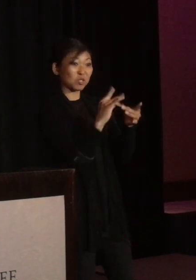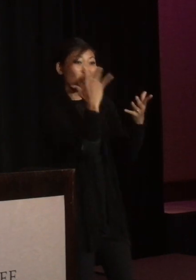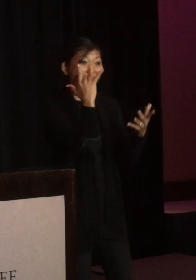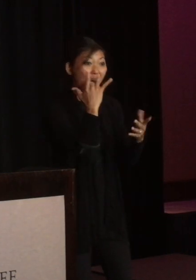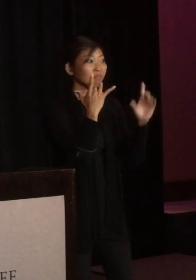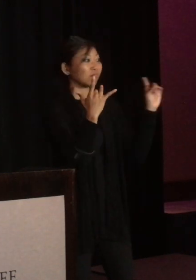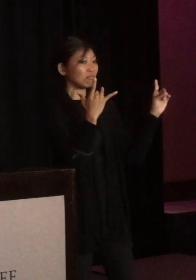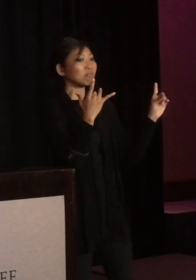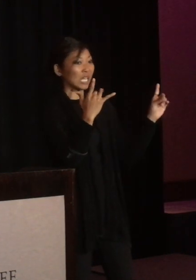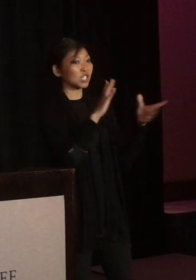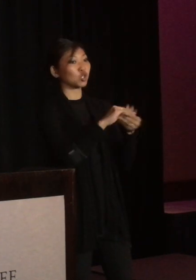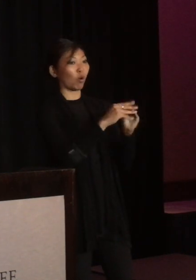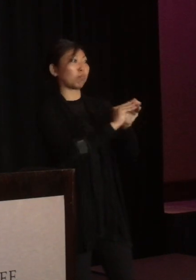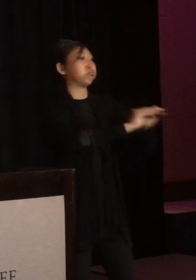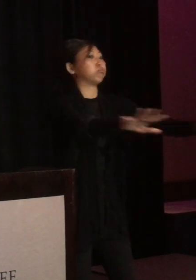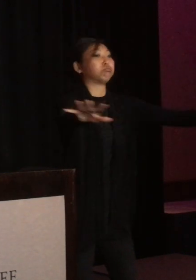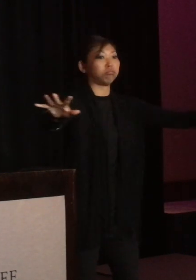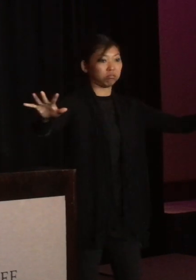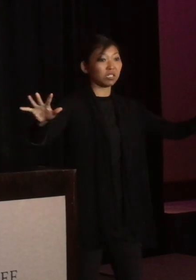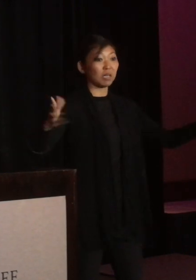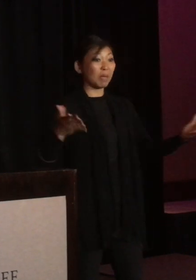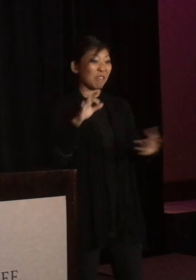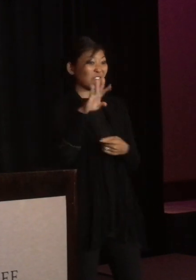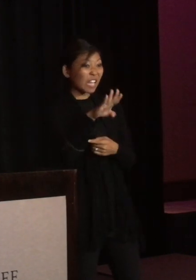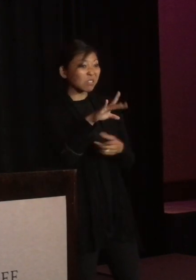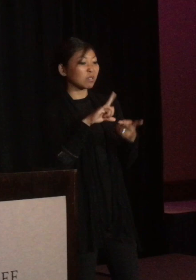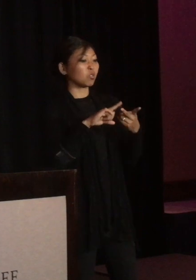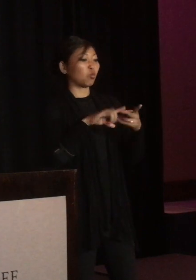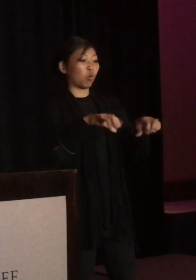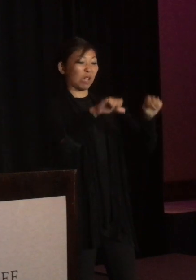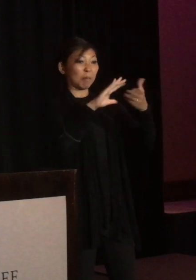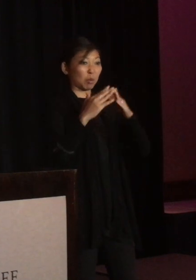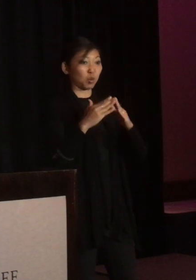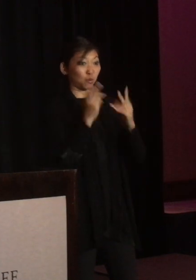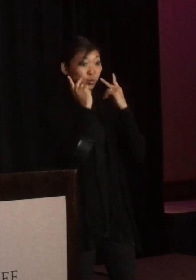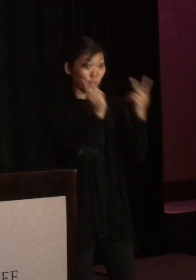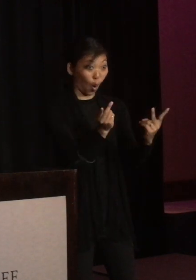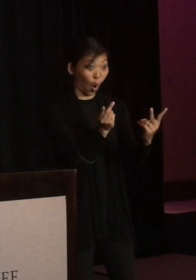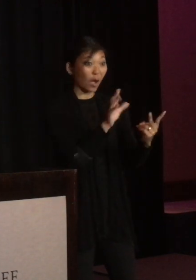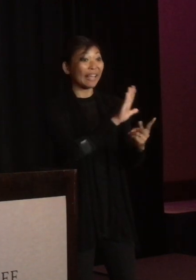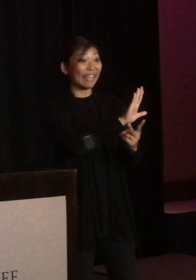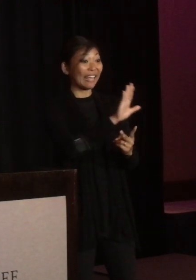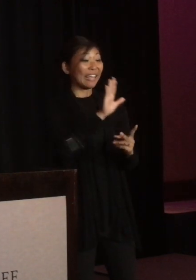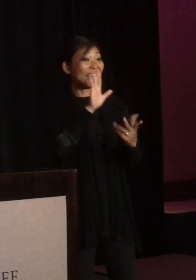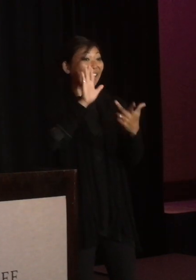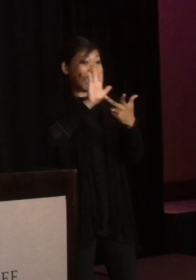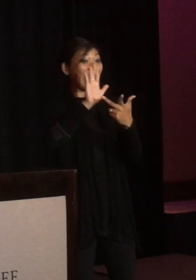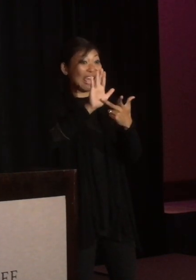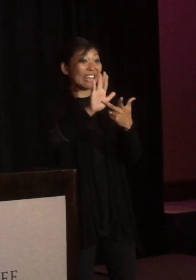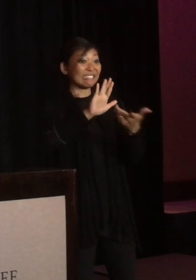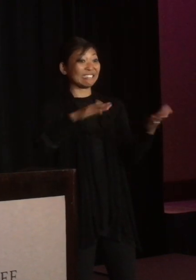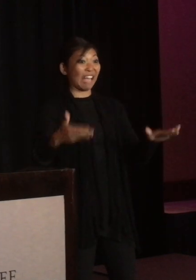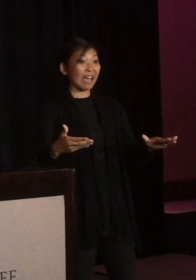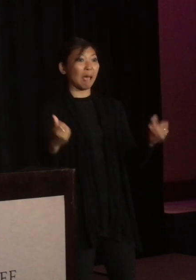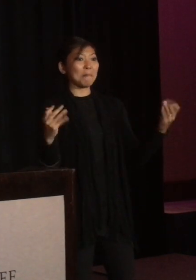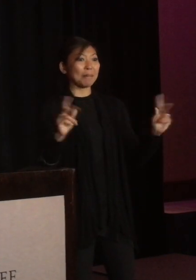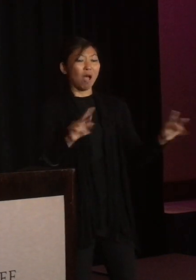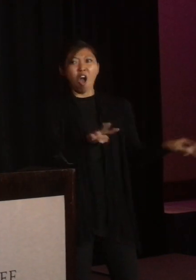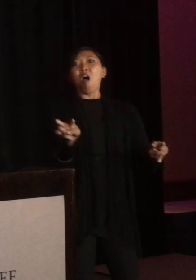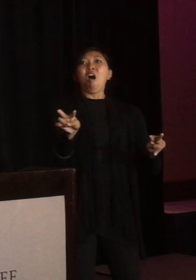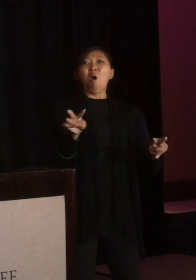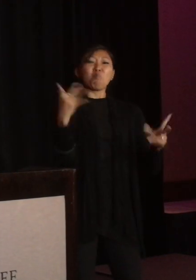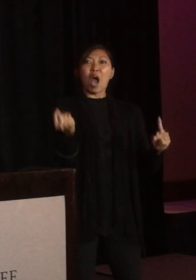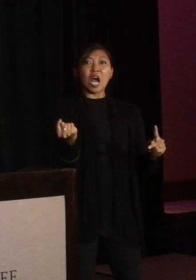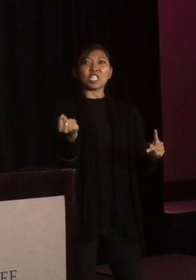been visible. If you guys are on Facebook or you're connected to adoptee communities, his death really sparked a lot of outrage and caused many of us